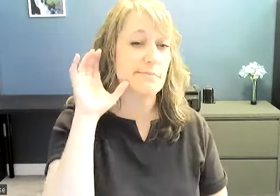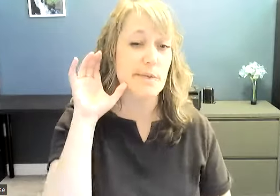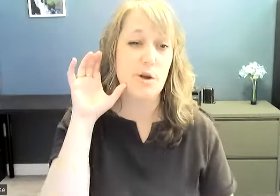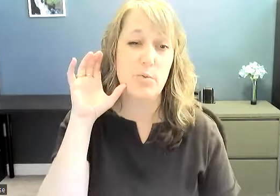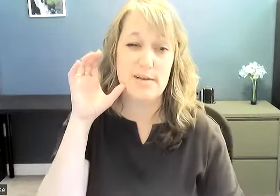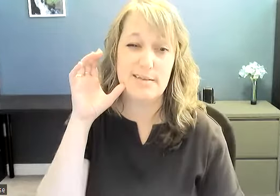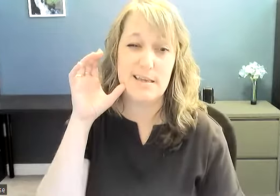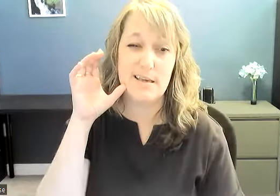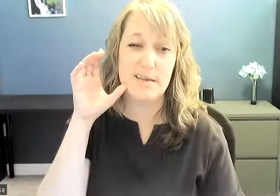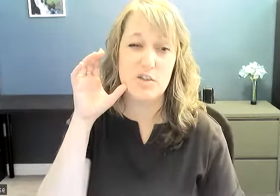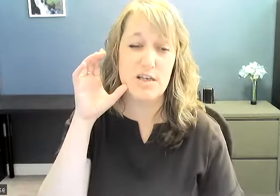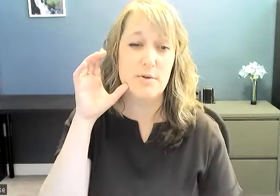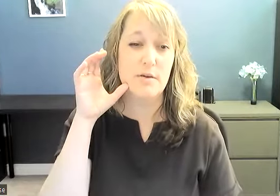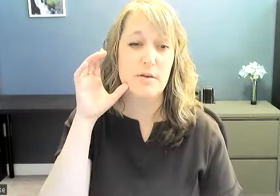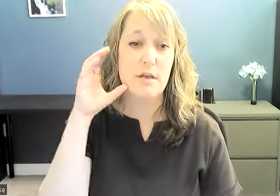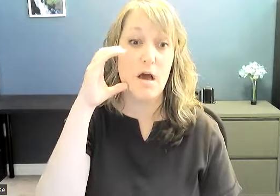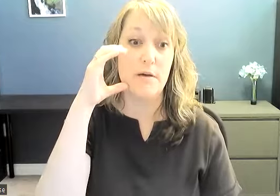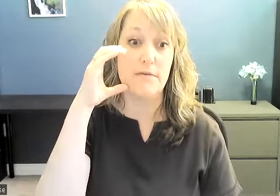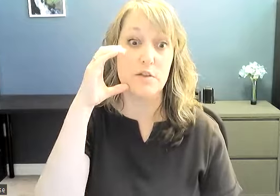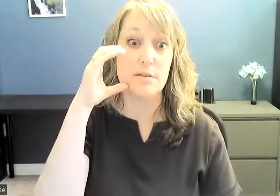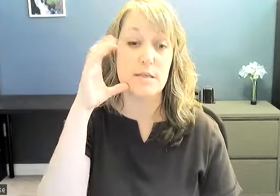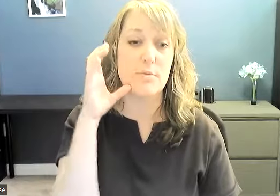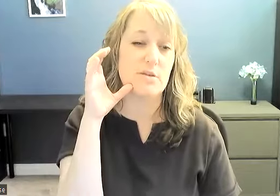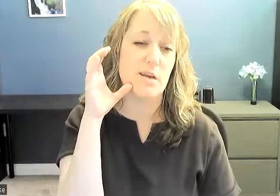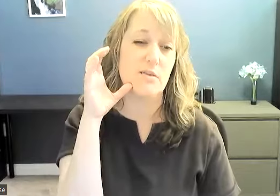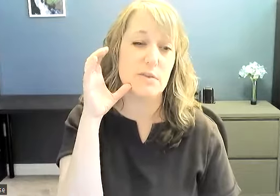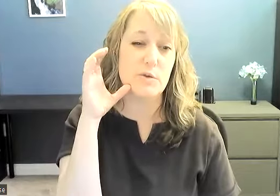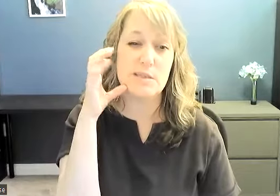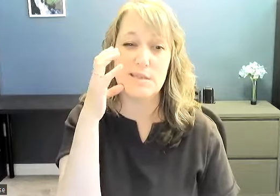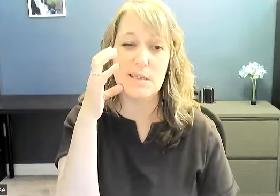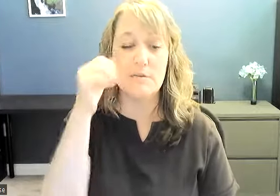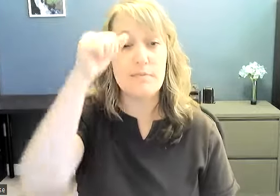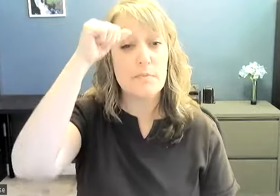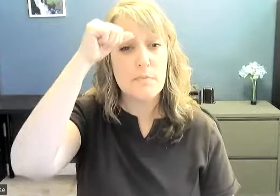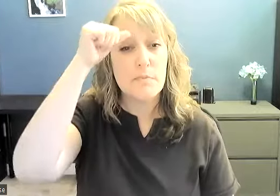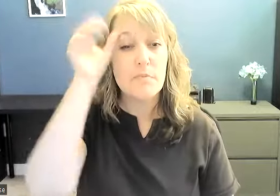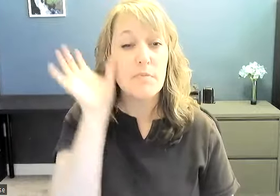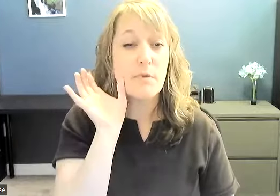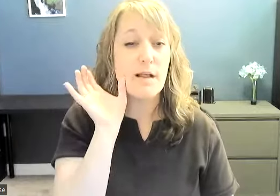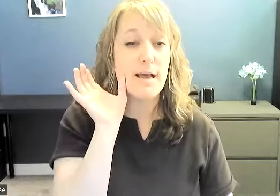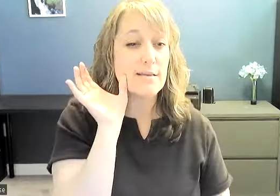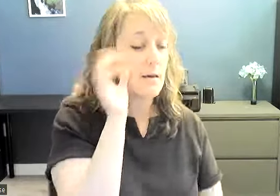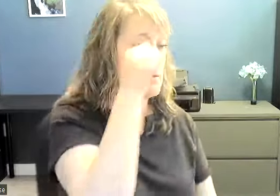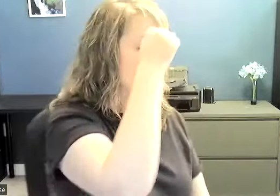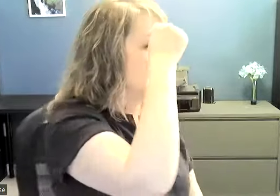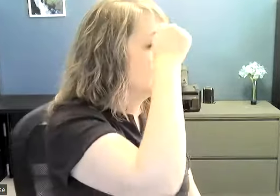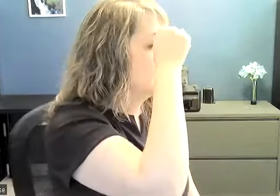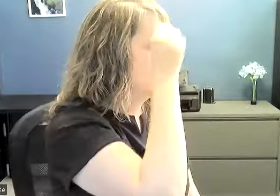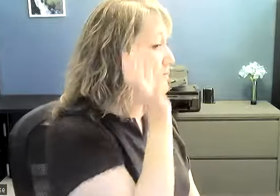an open C hand shape. Not official C, but just kind of loose C. Alaska.